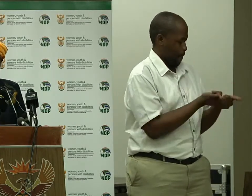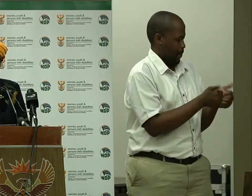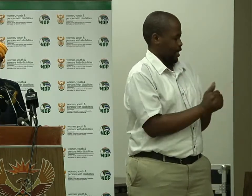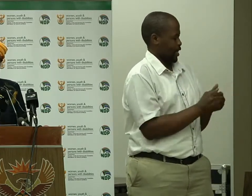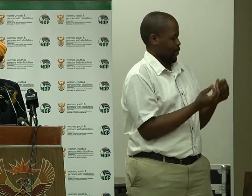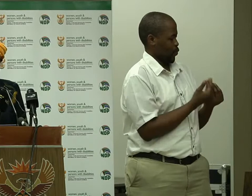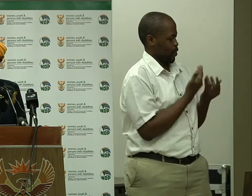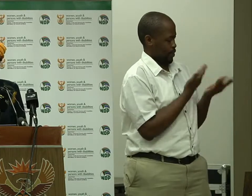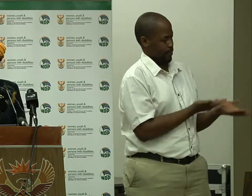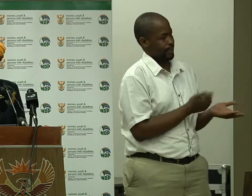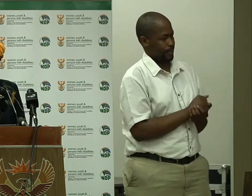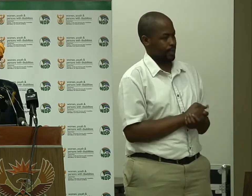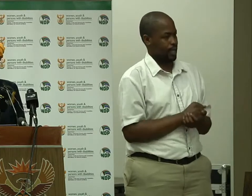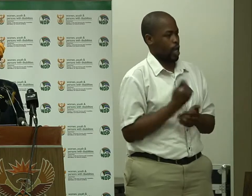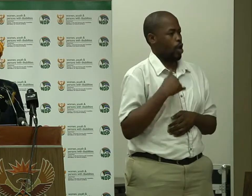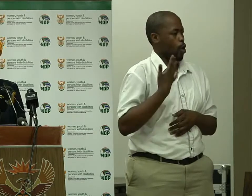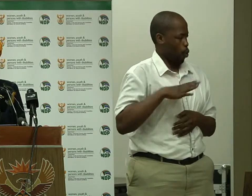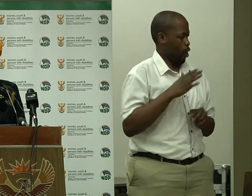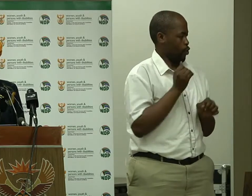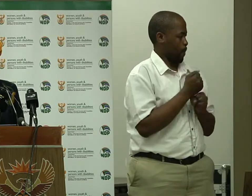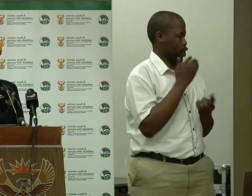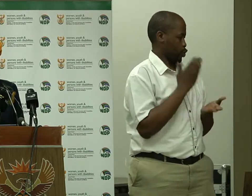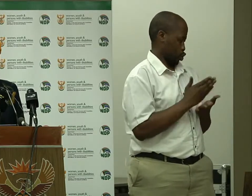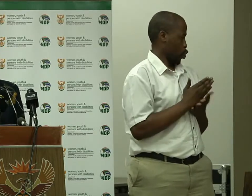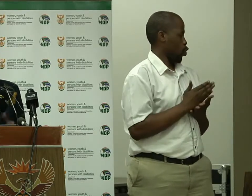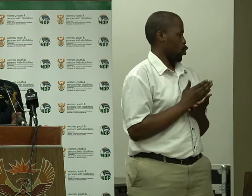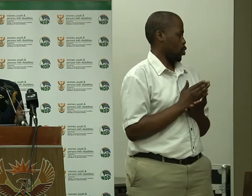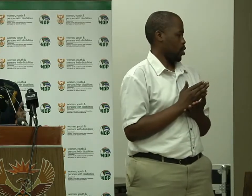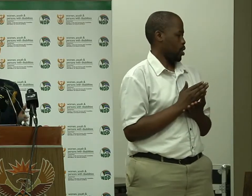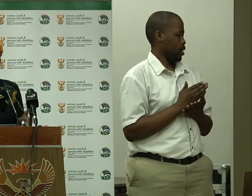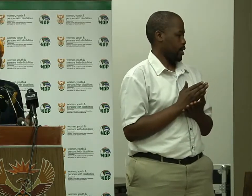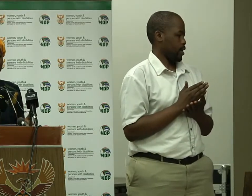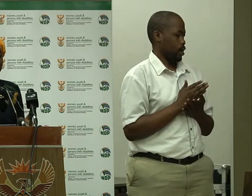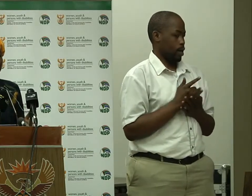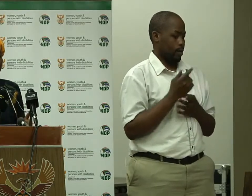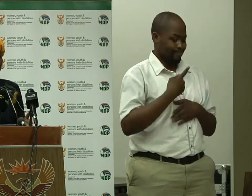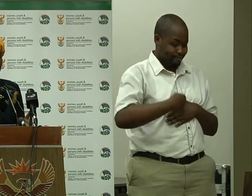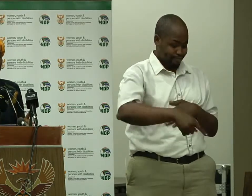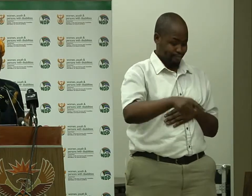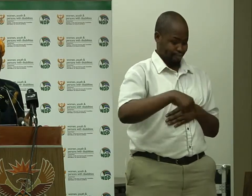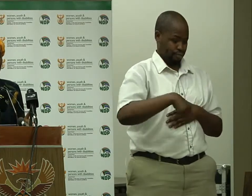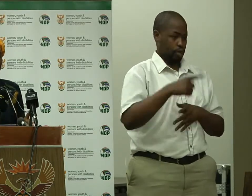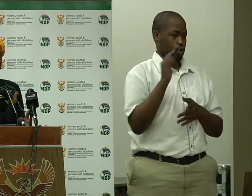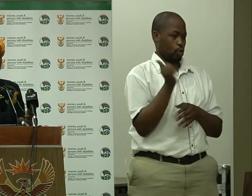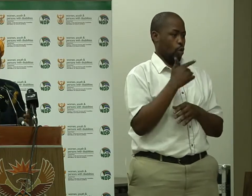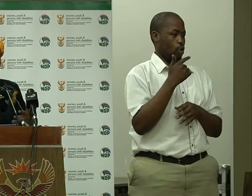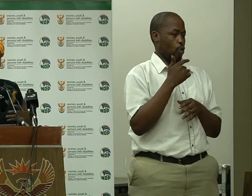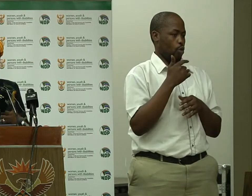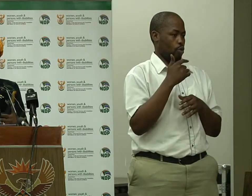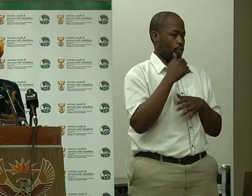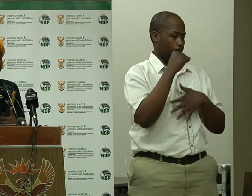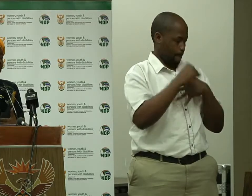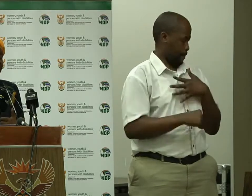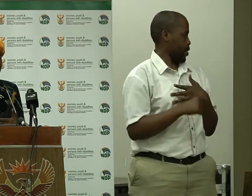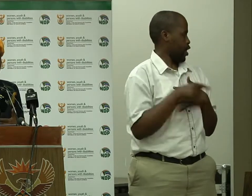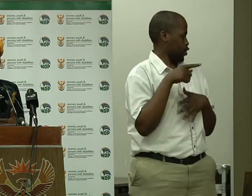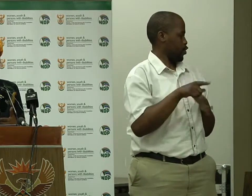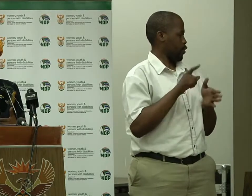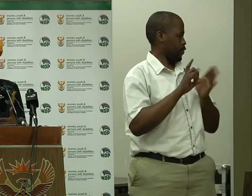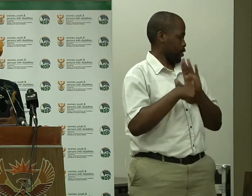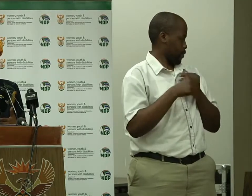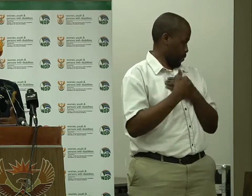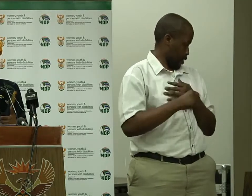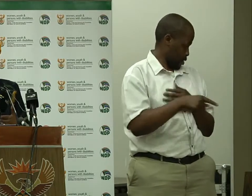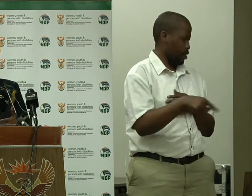partnership, and we want to make sure that even during this month, we forge that